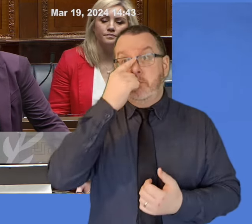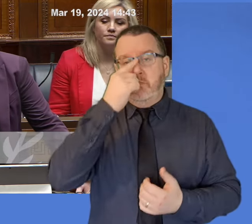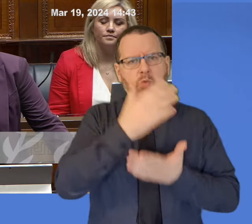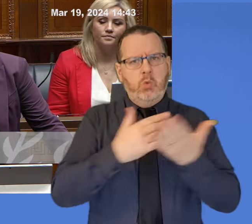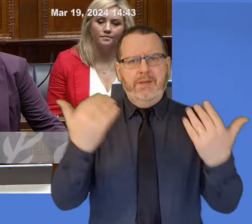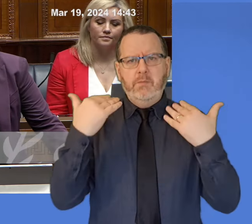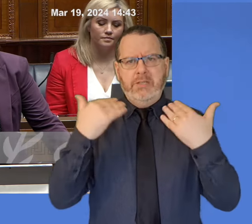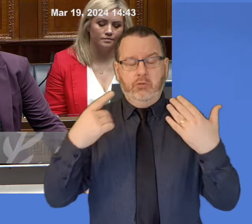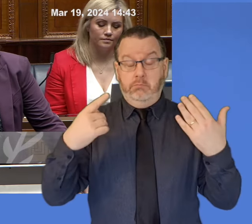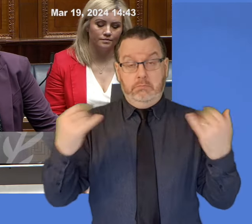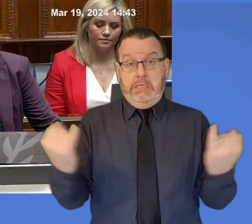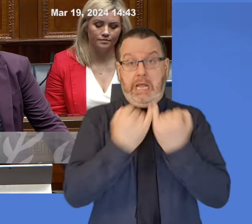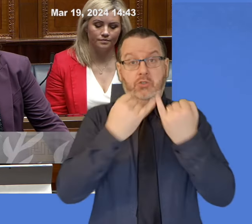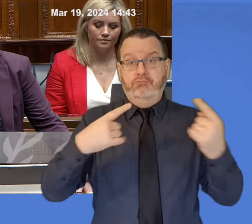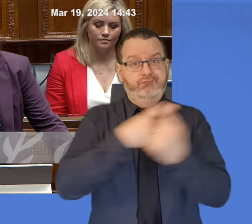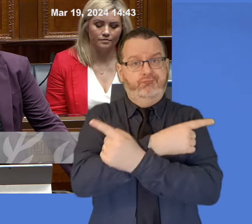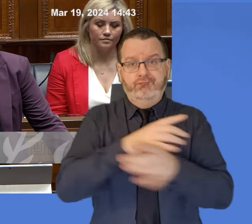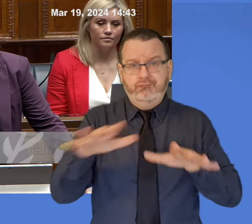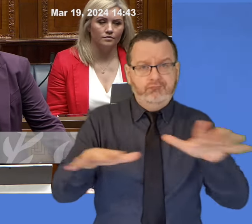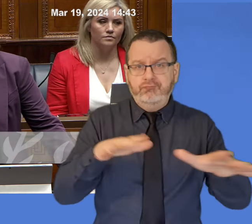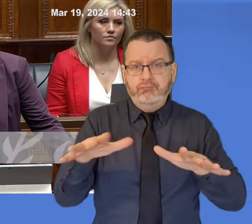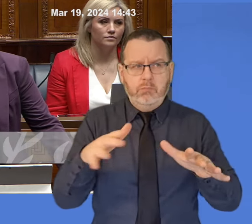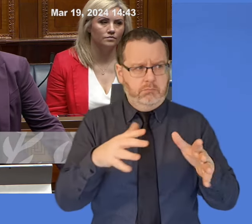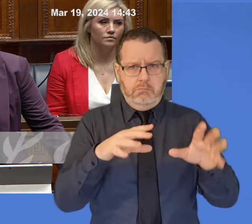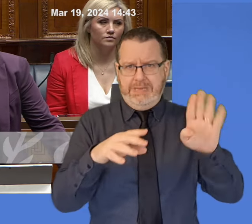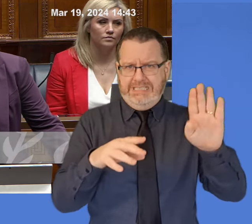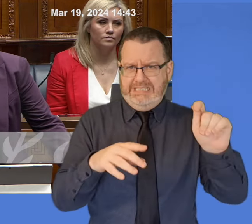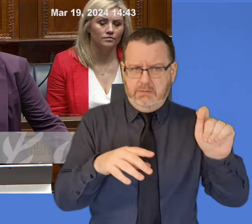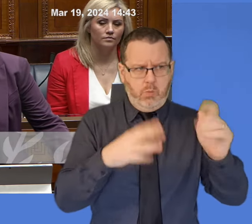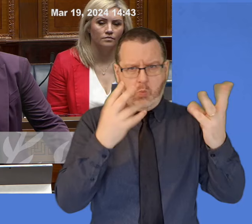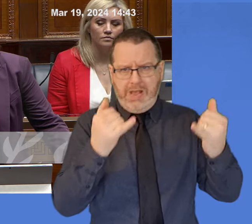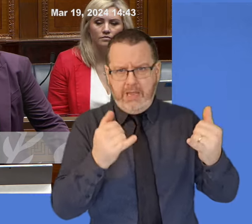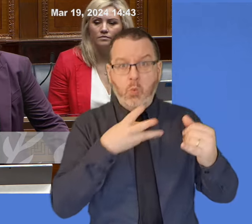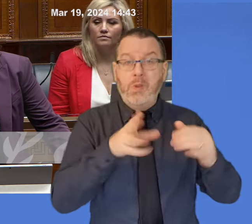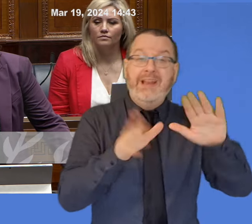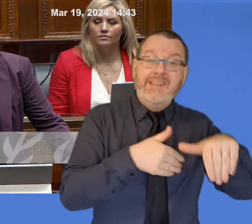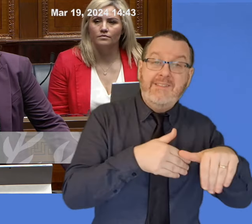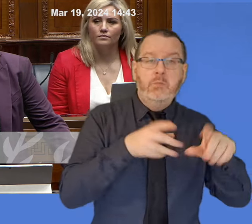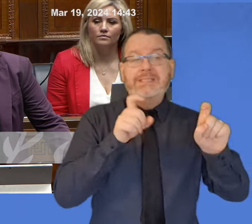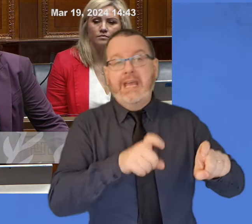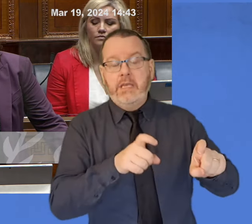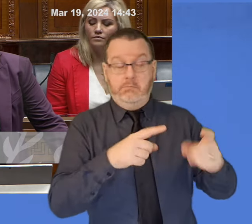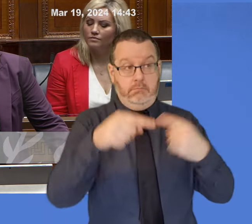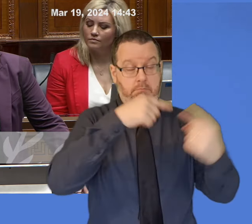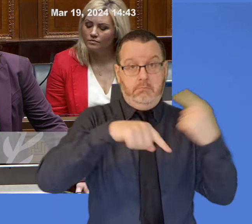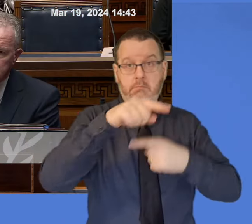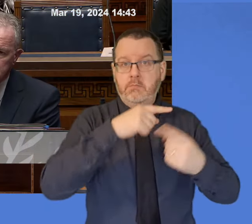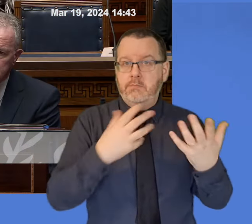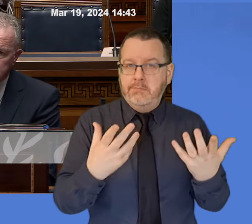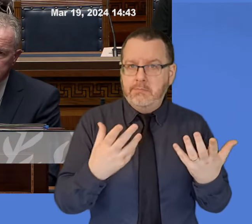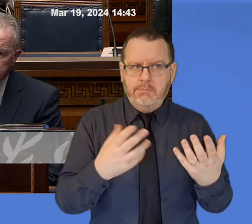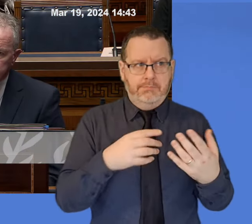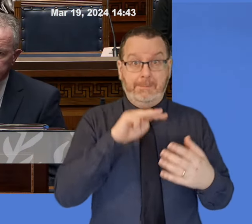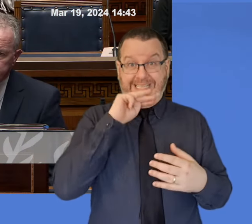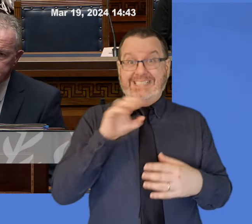in relation to BT constantly, and as I say, that is at a detriment to the employees, and